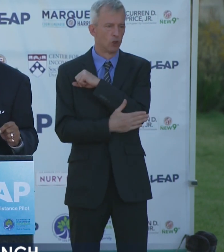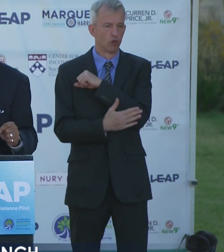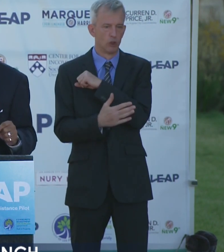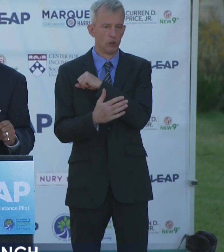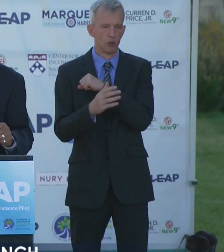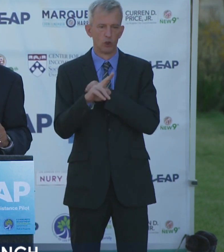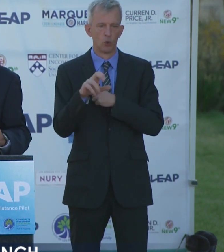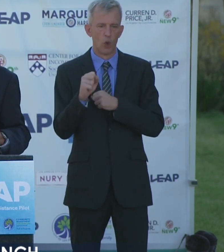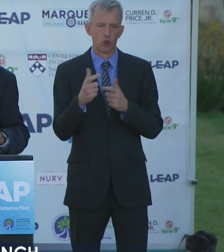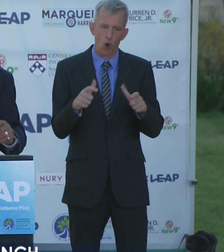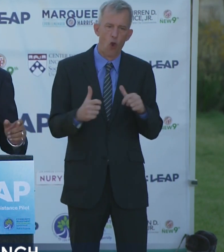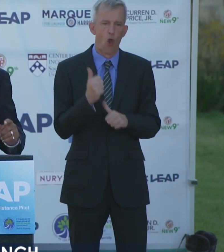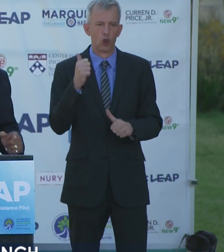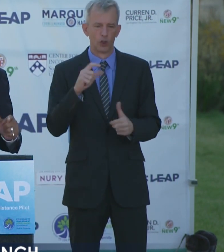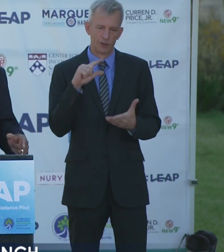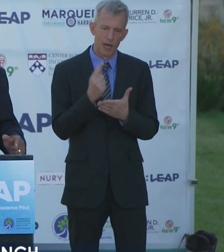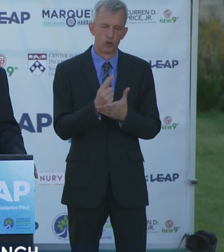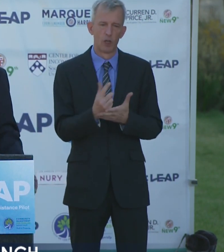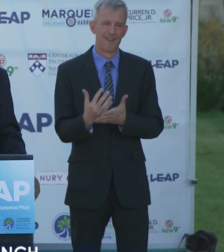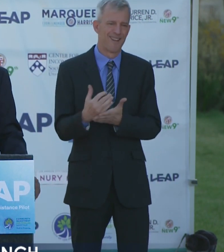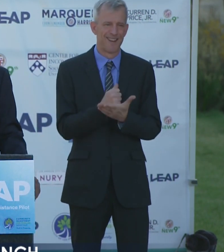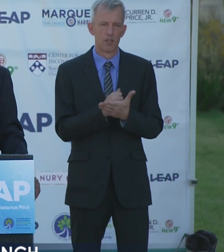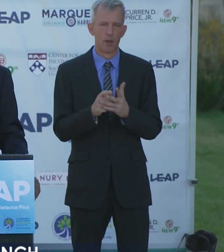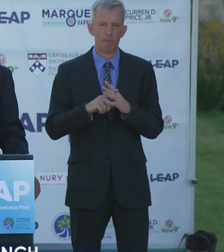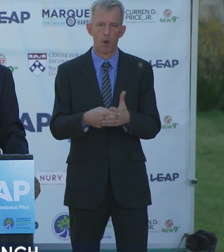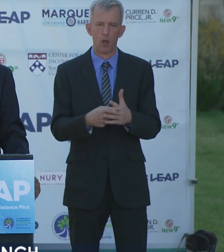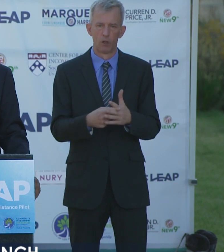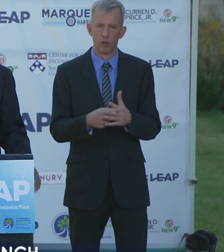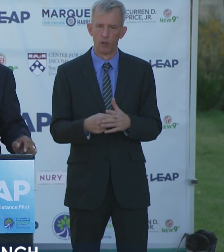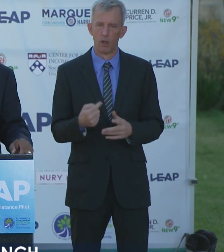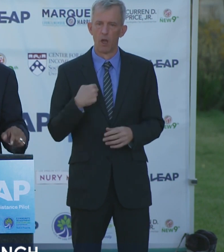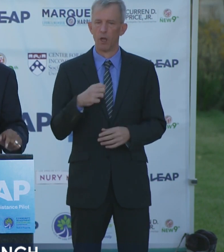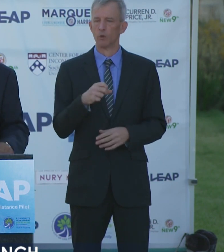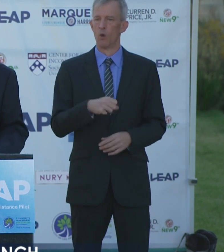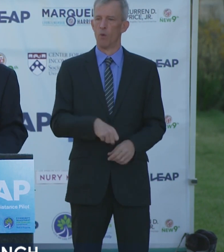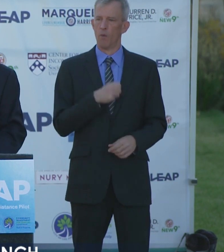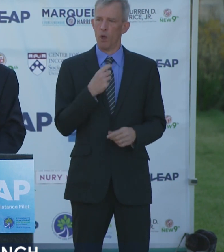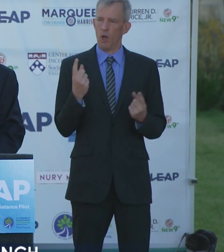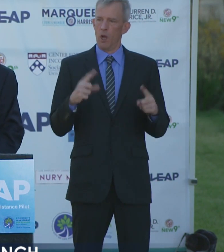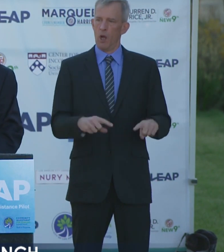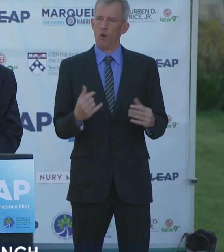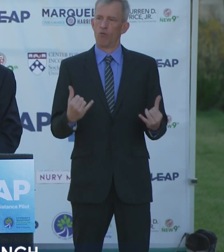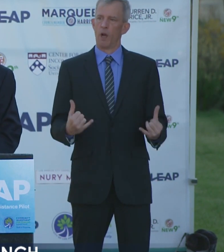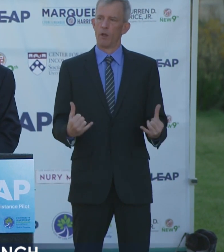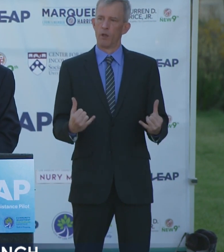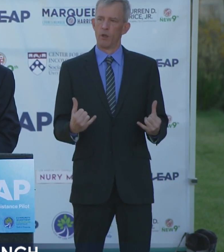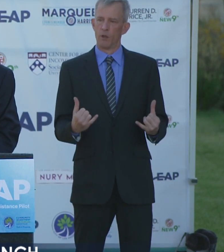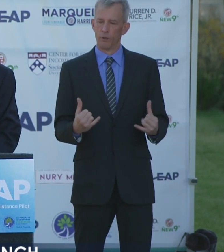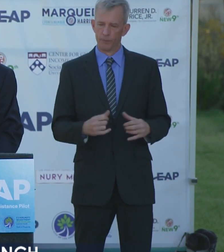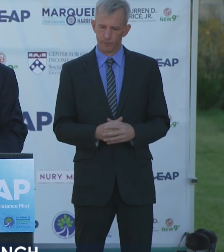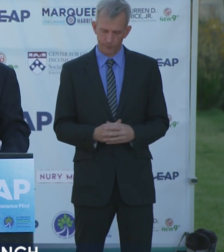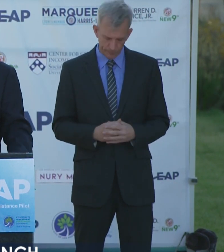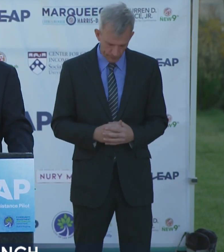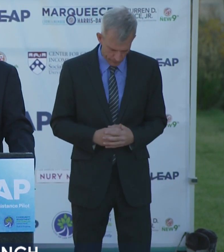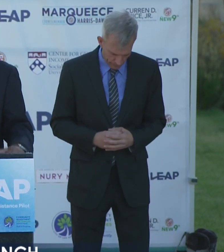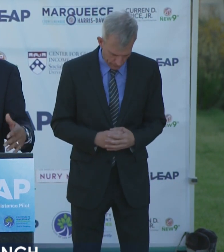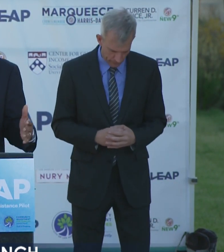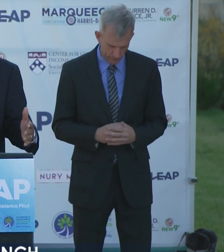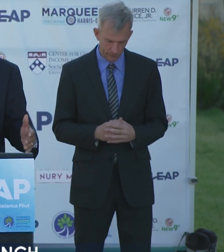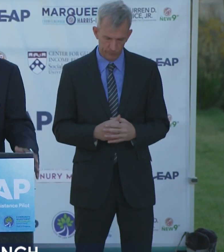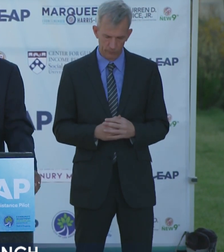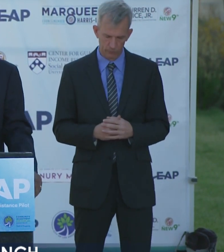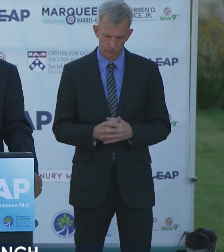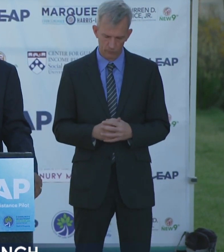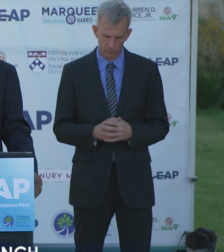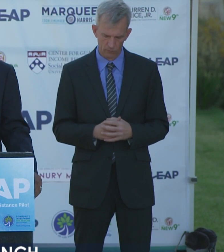pilot ever seen. And I'm just so proud that it's happening right here in our town. Now, some might ask, well,